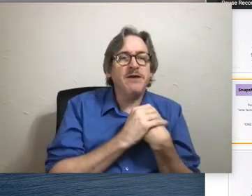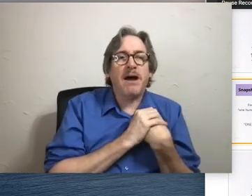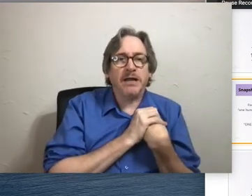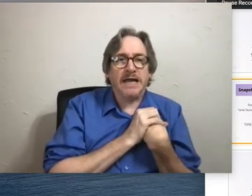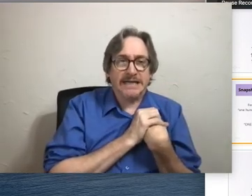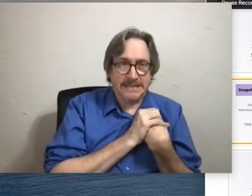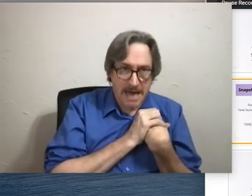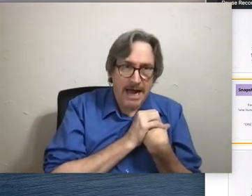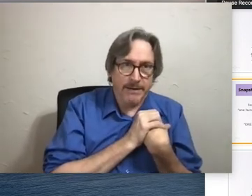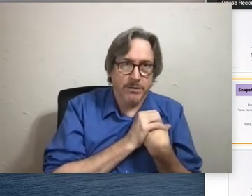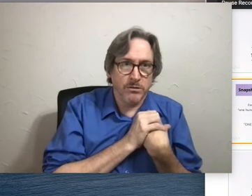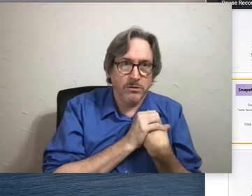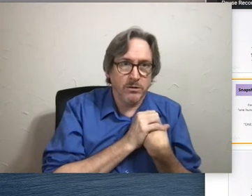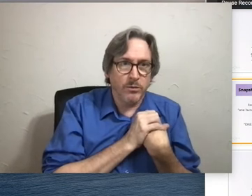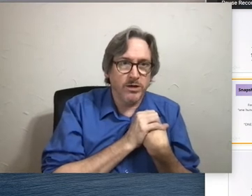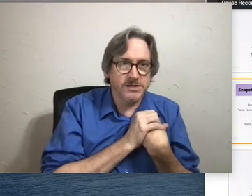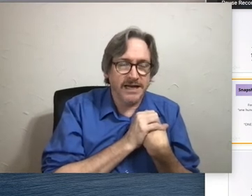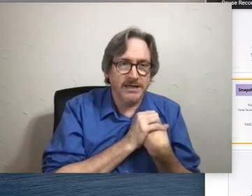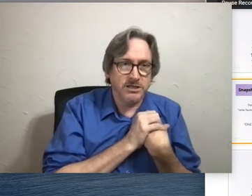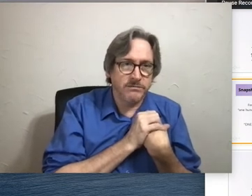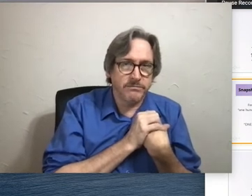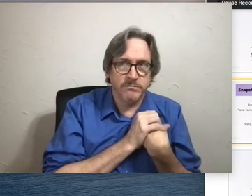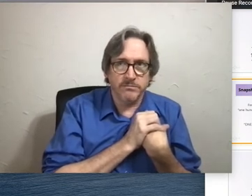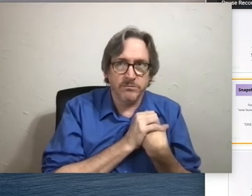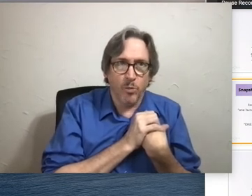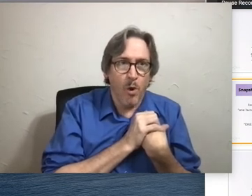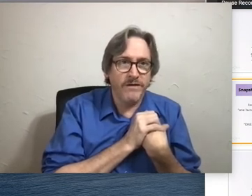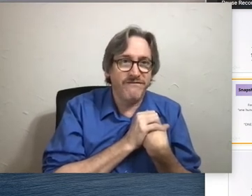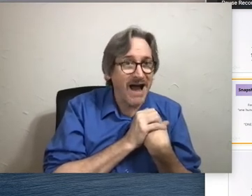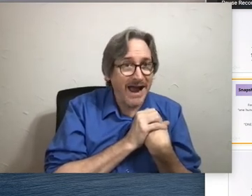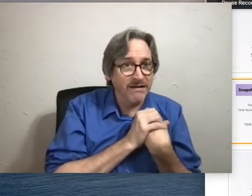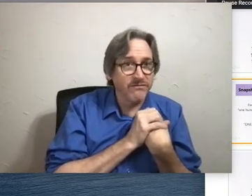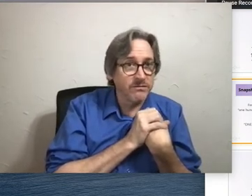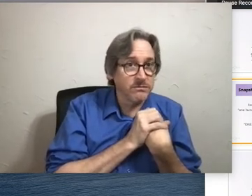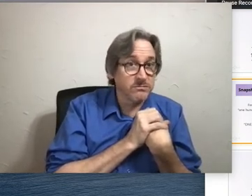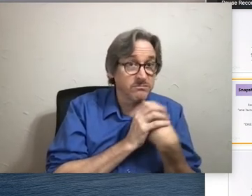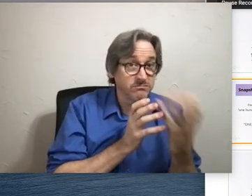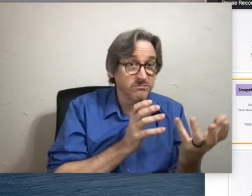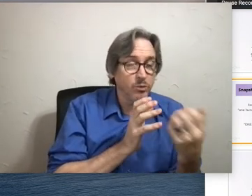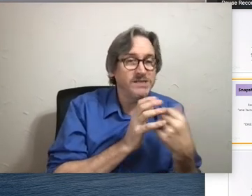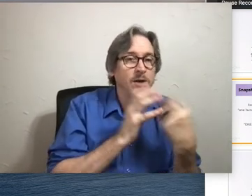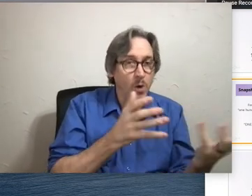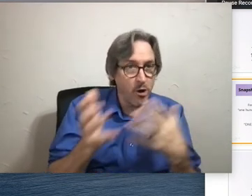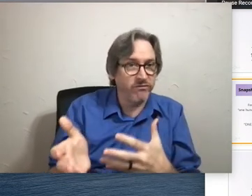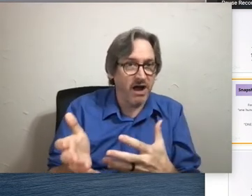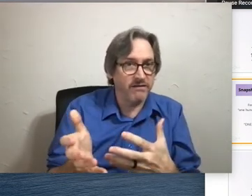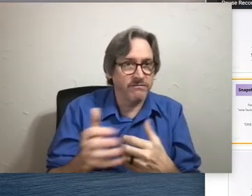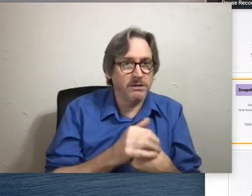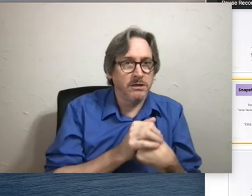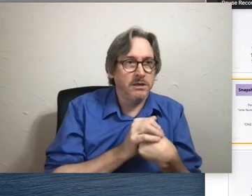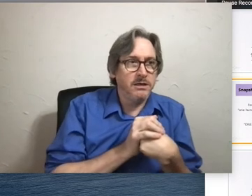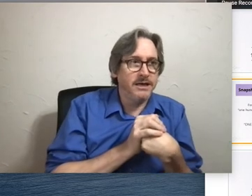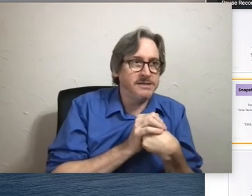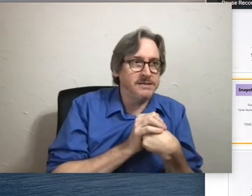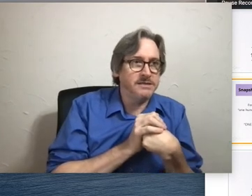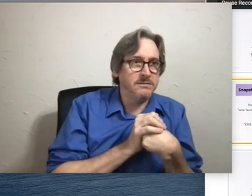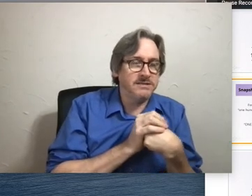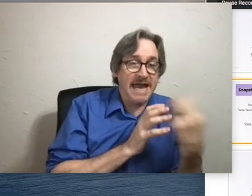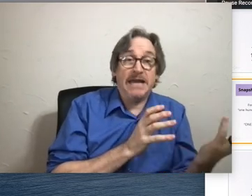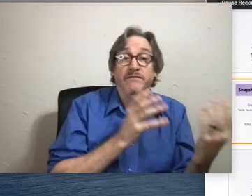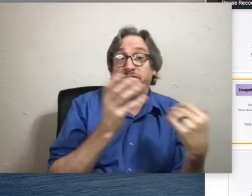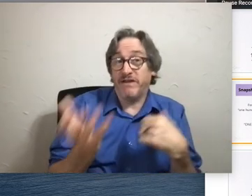think about it like time. We don't say 1-5. We say 105.